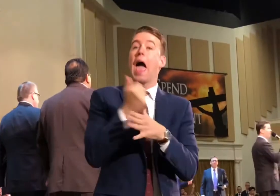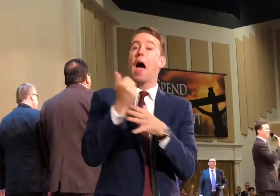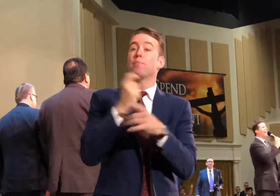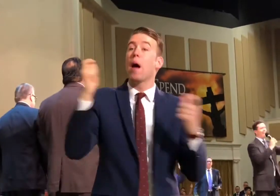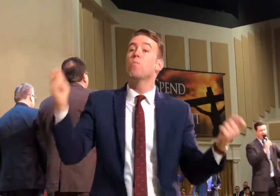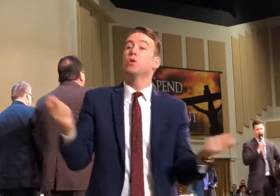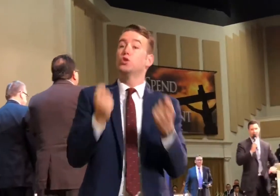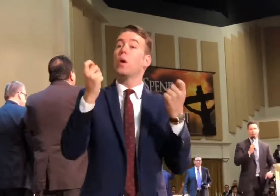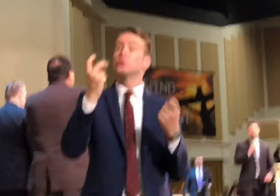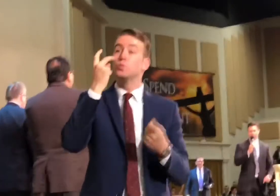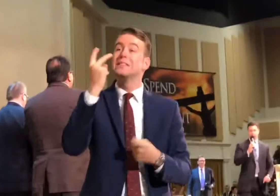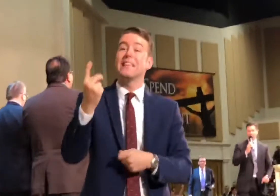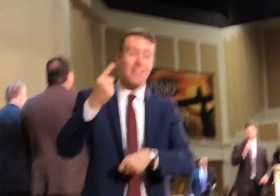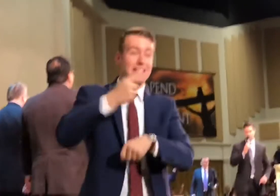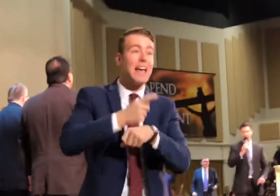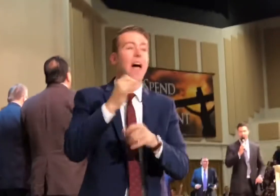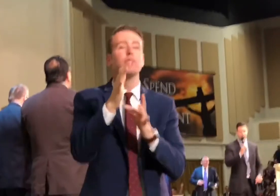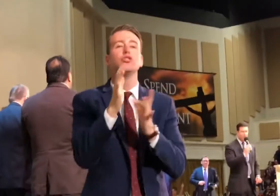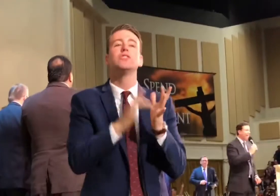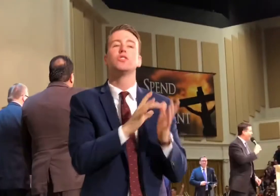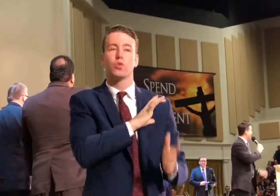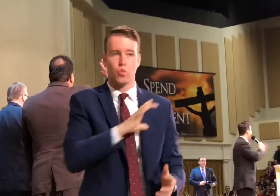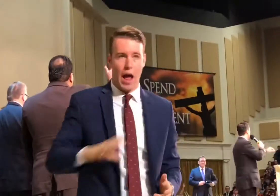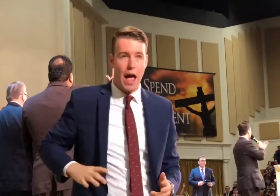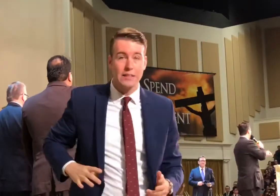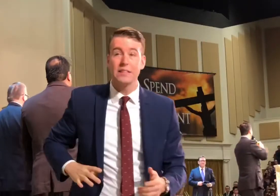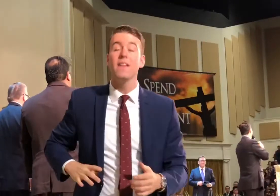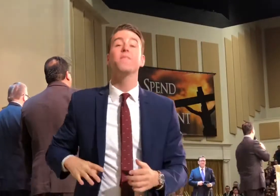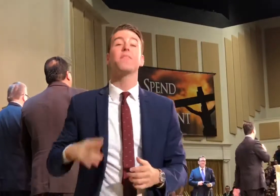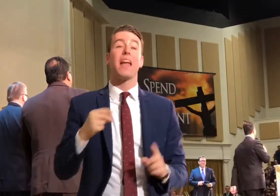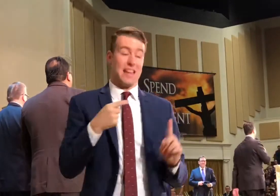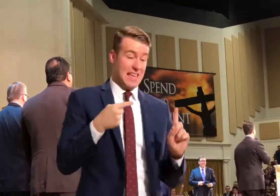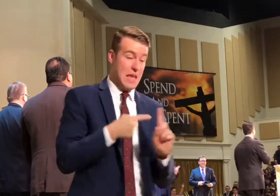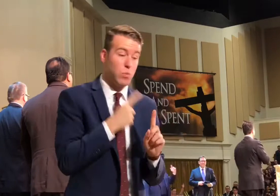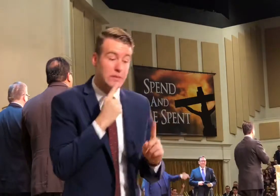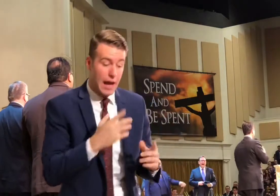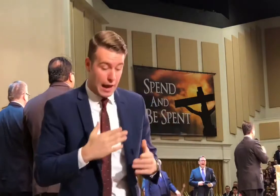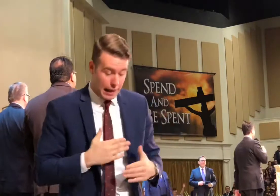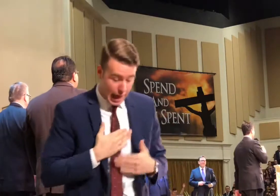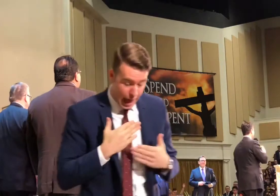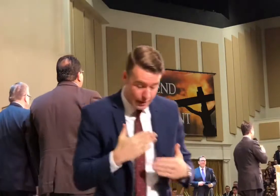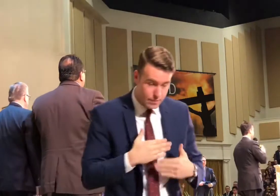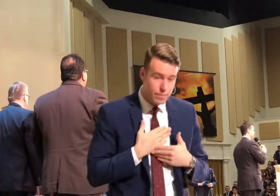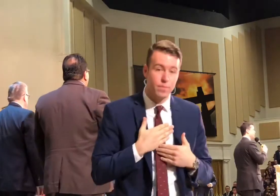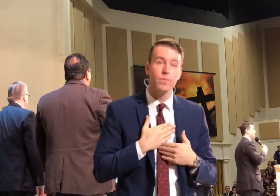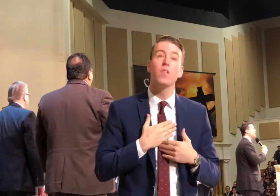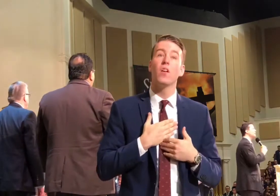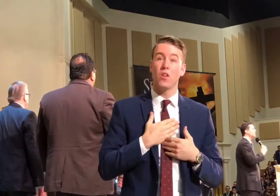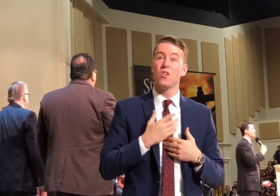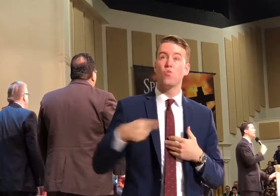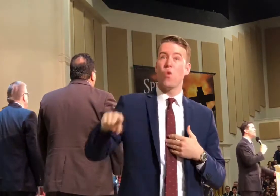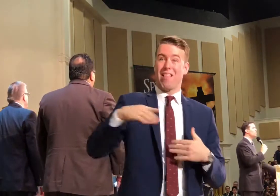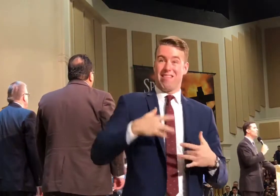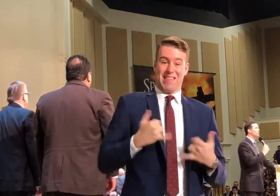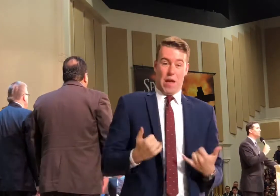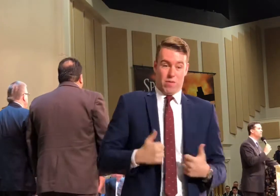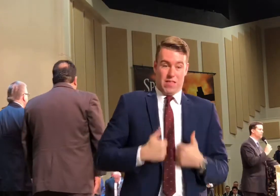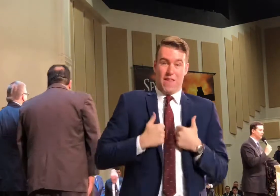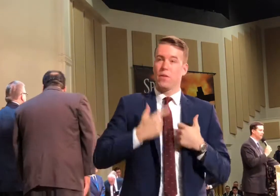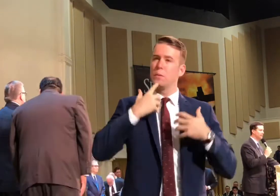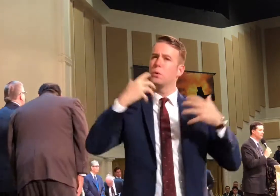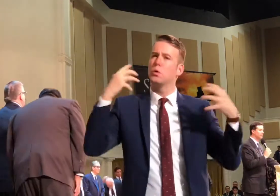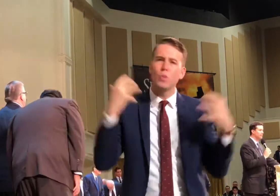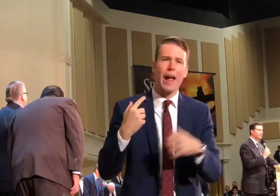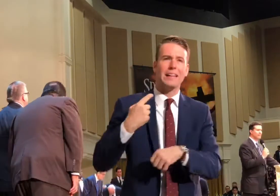to see the day of Jesus Christ, and he was glad. You're living in the greatest day this world has